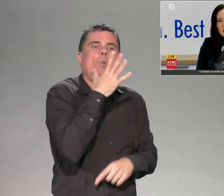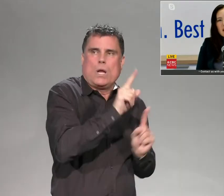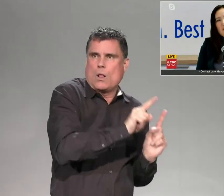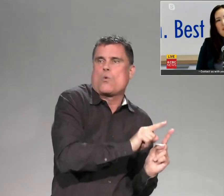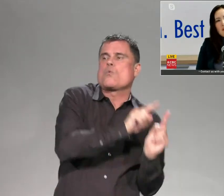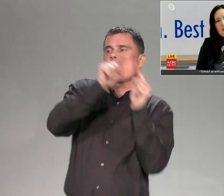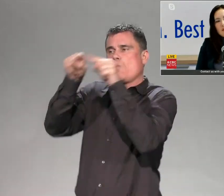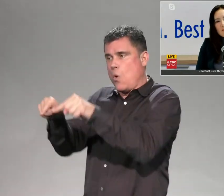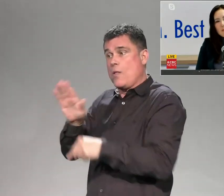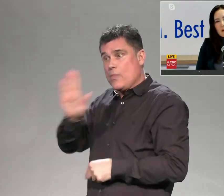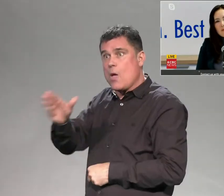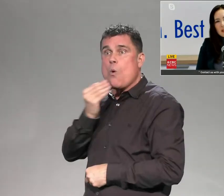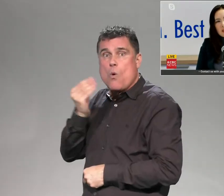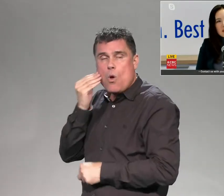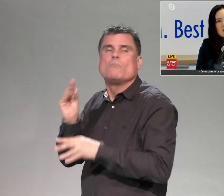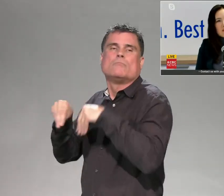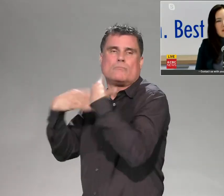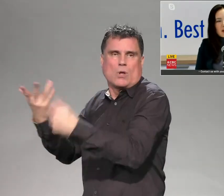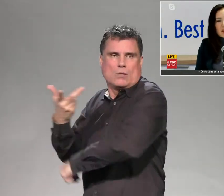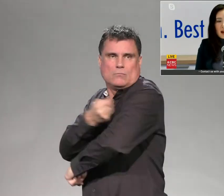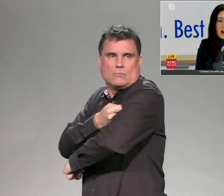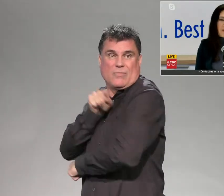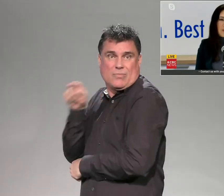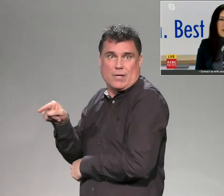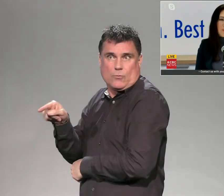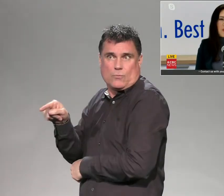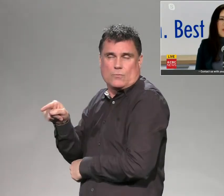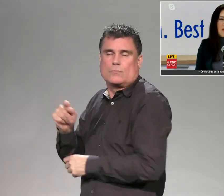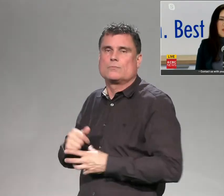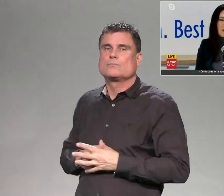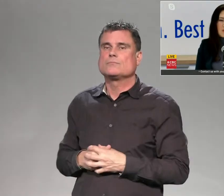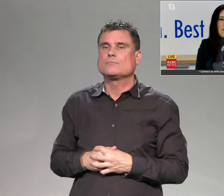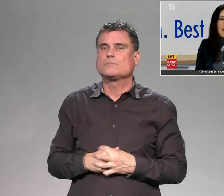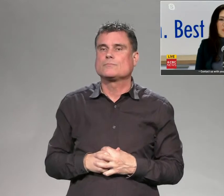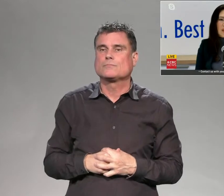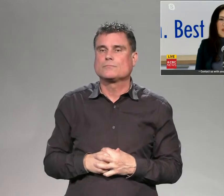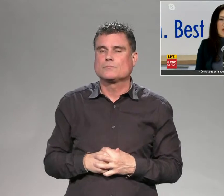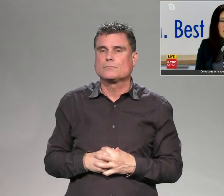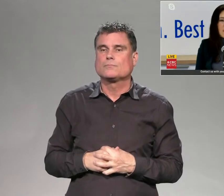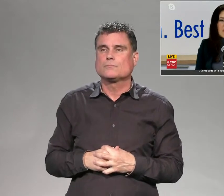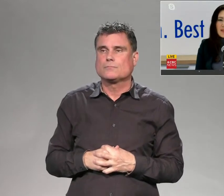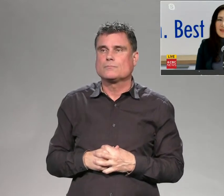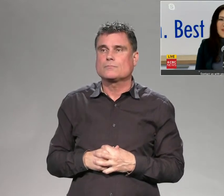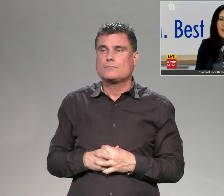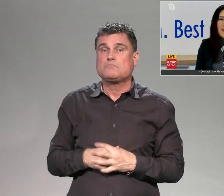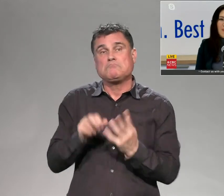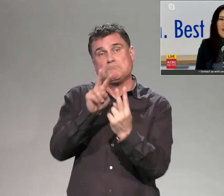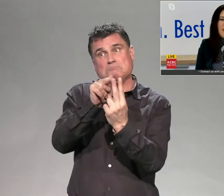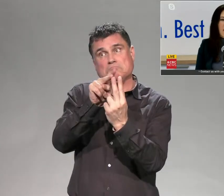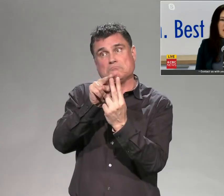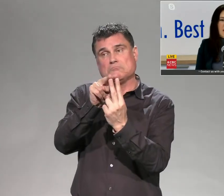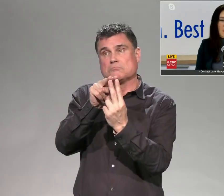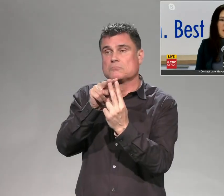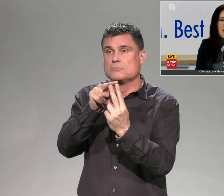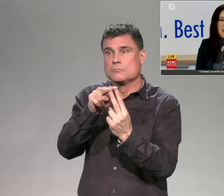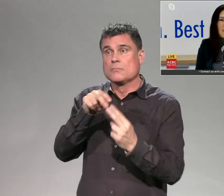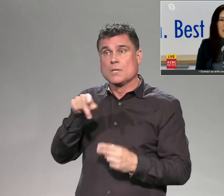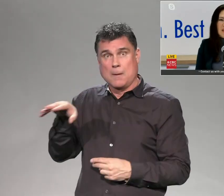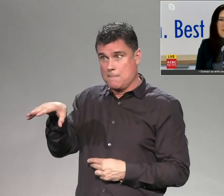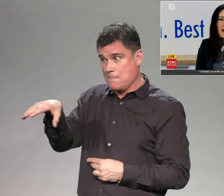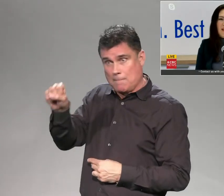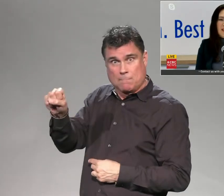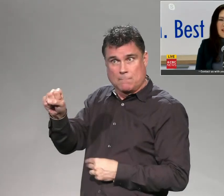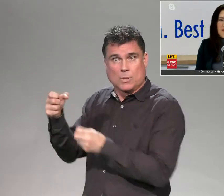this. When they're homebound, we can either have transportation services, and some of the communities